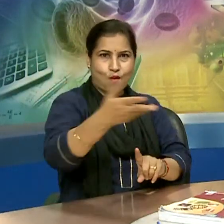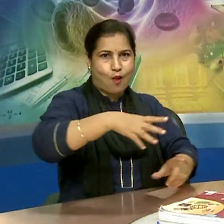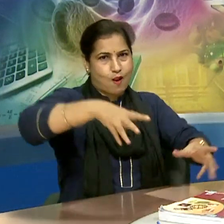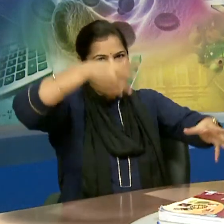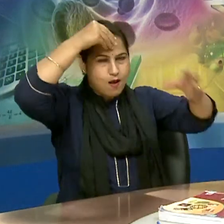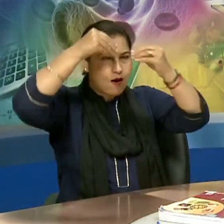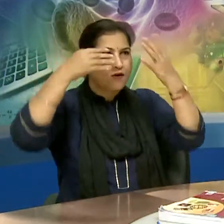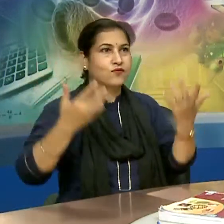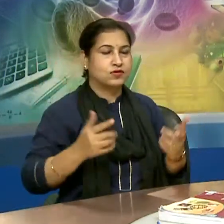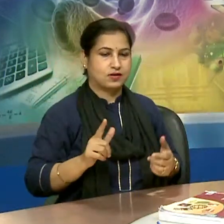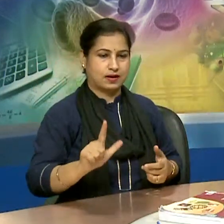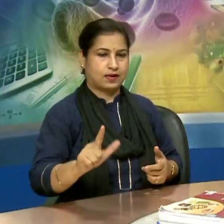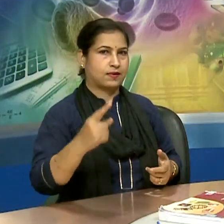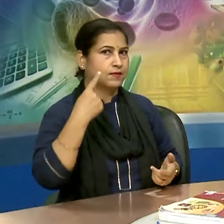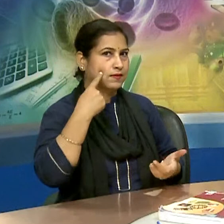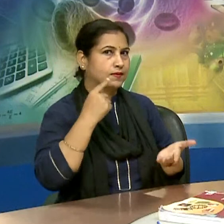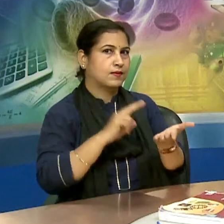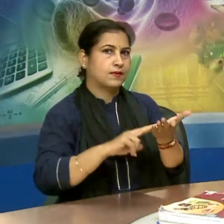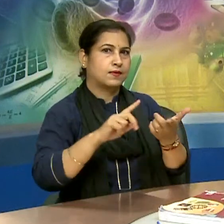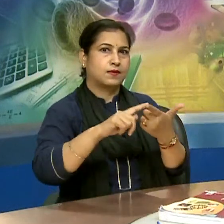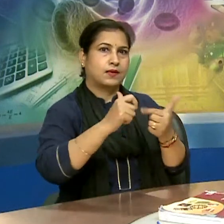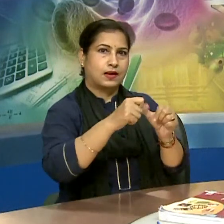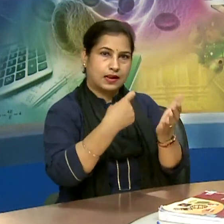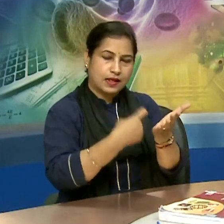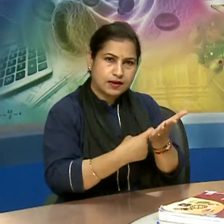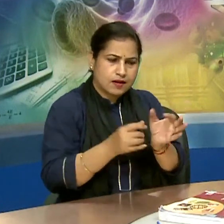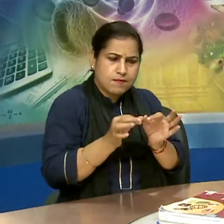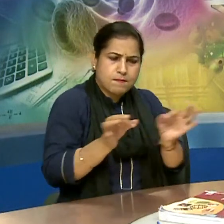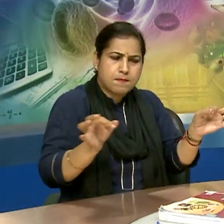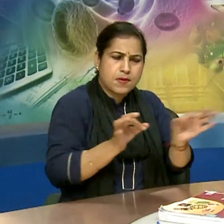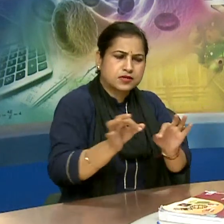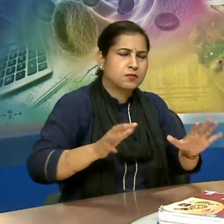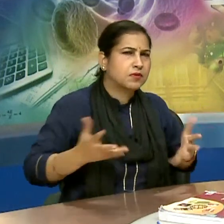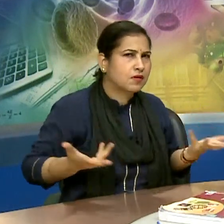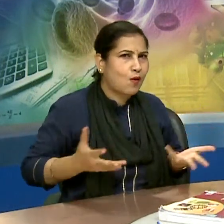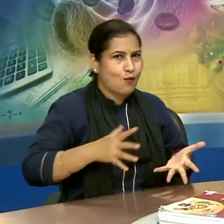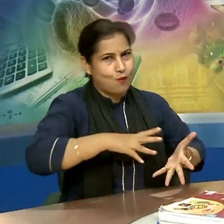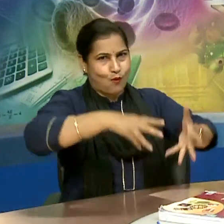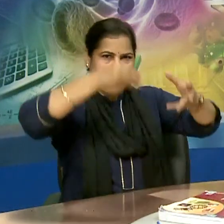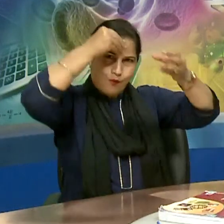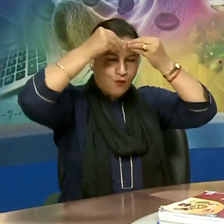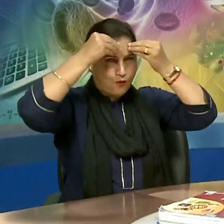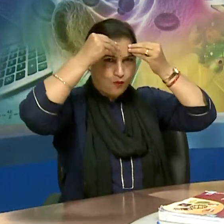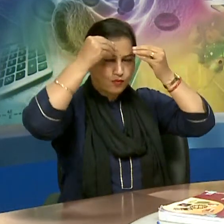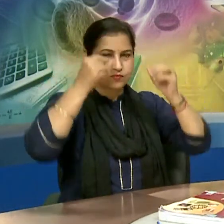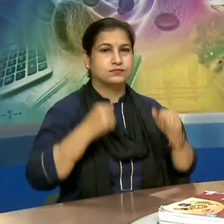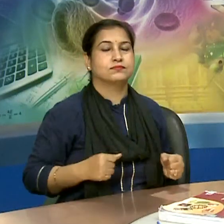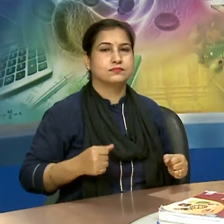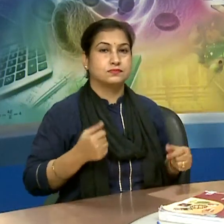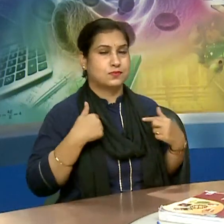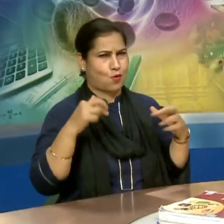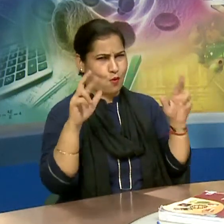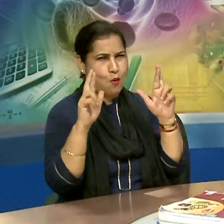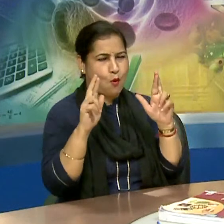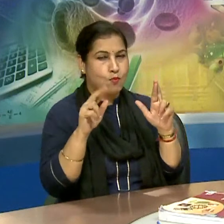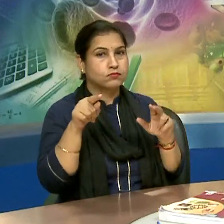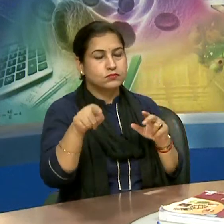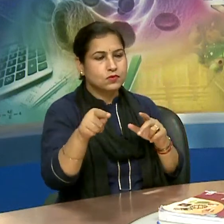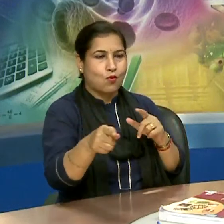Also, we understood the linear measurement. I hope you enjoyed this video.